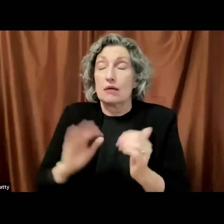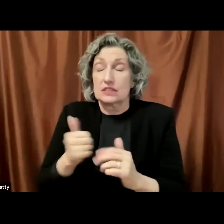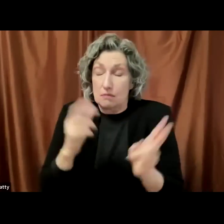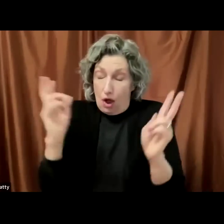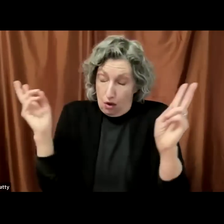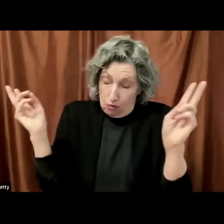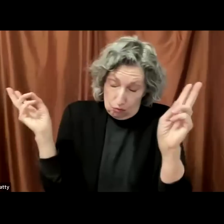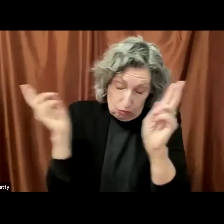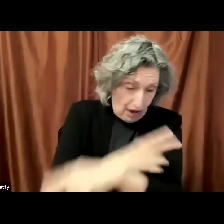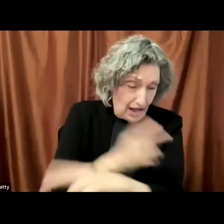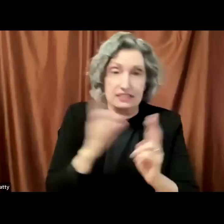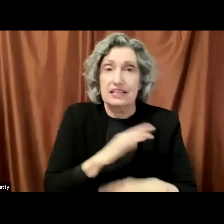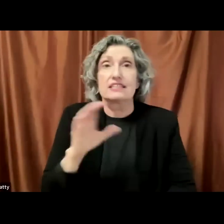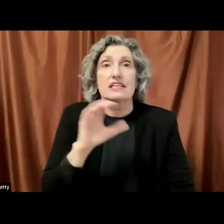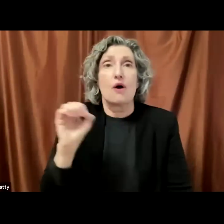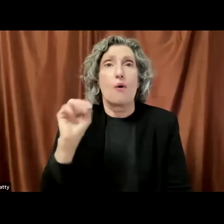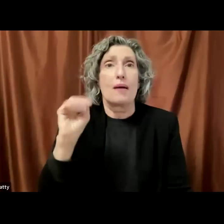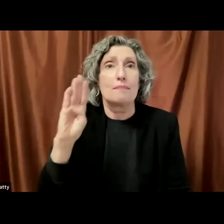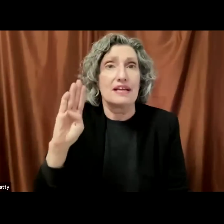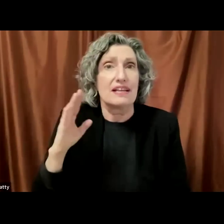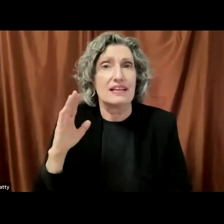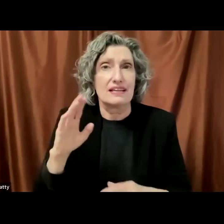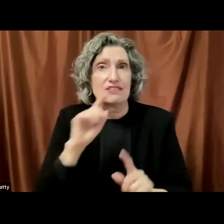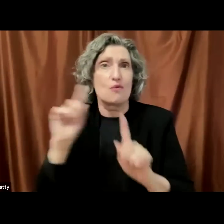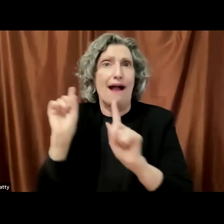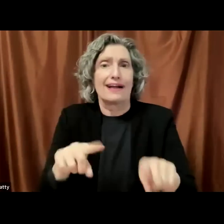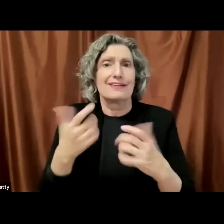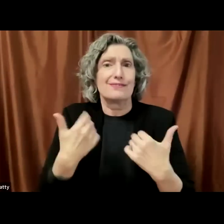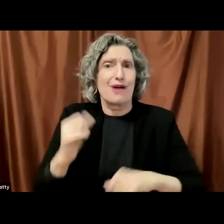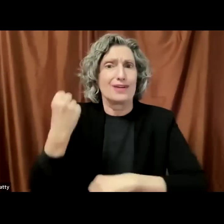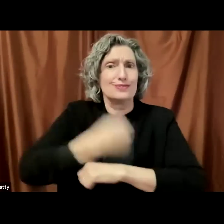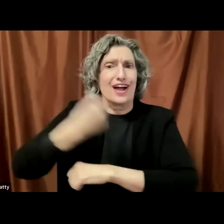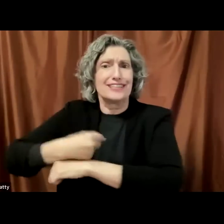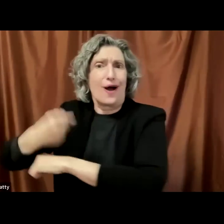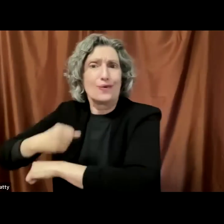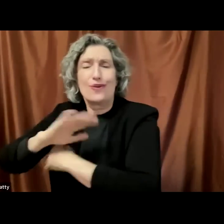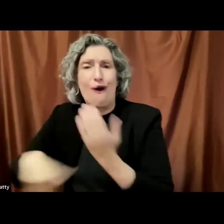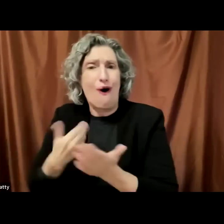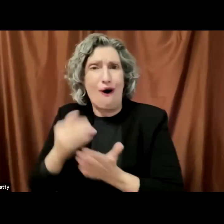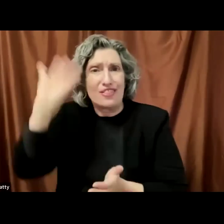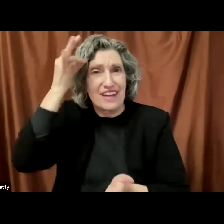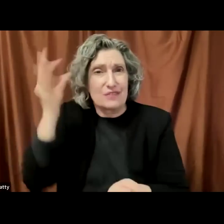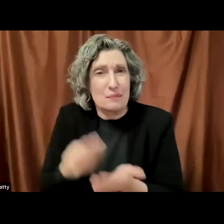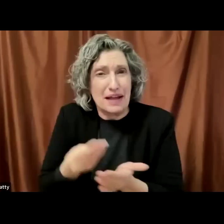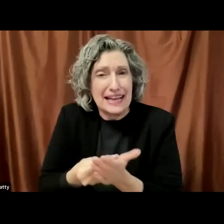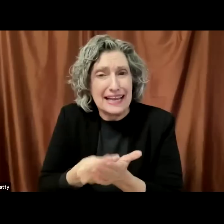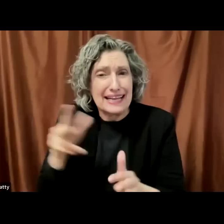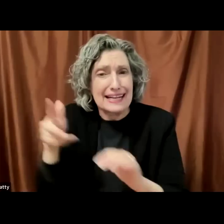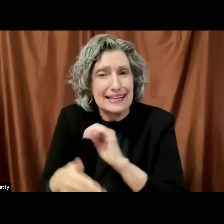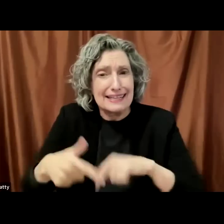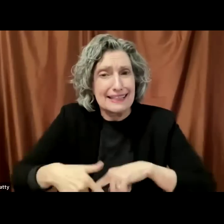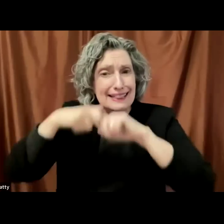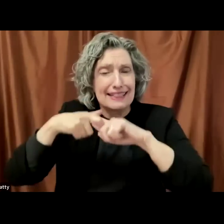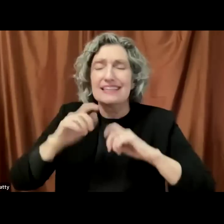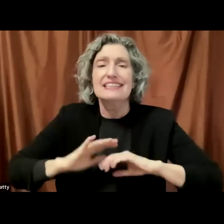like the OMB directive issued last week to attempt to shut down virtually all federal spending. And we're